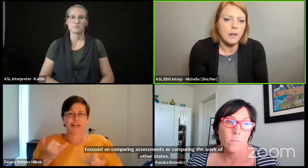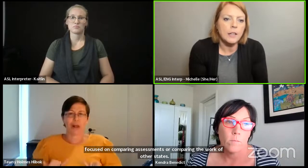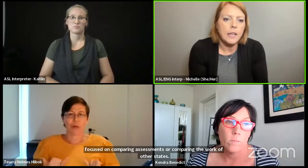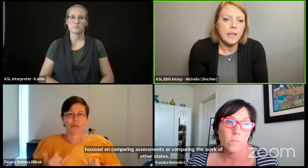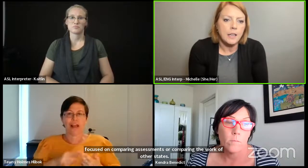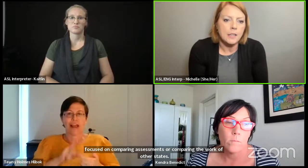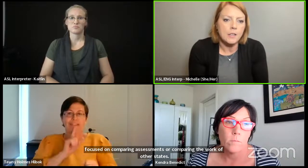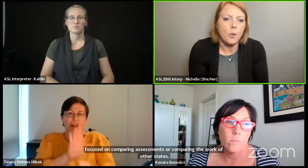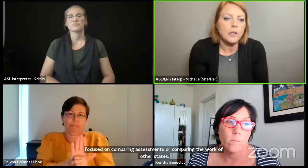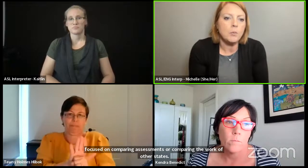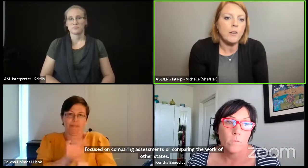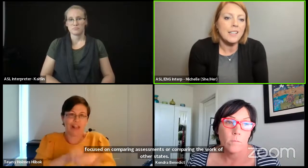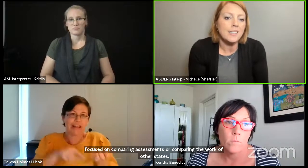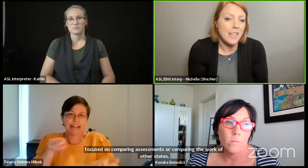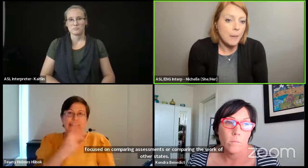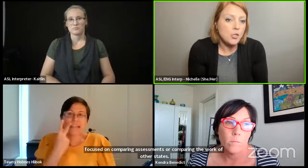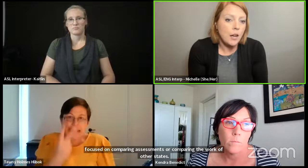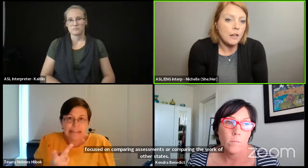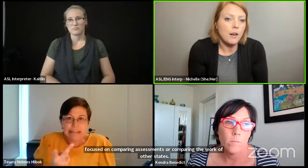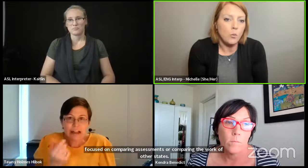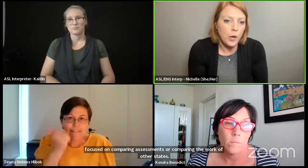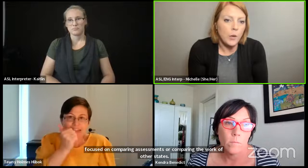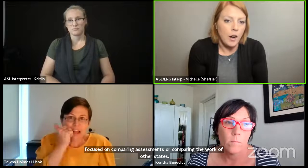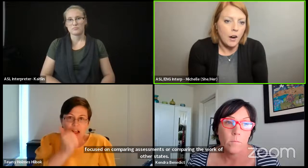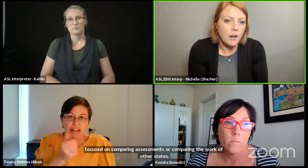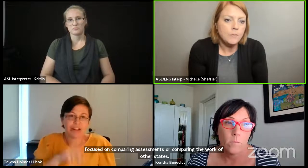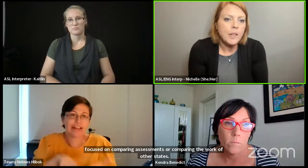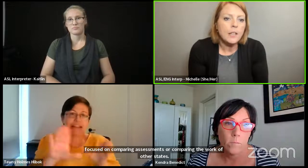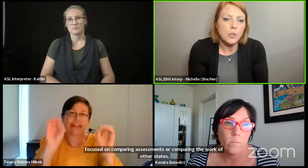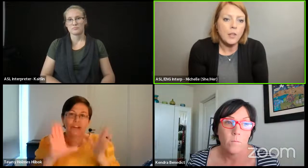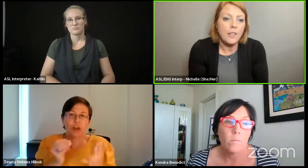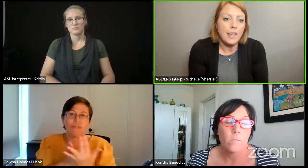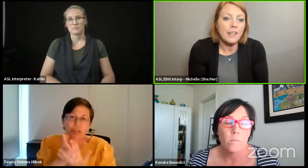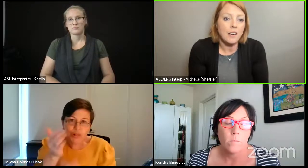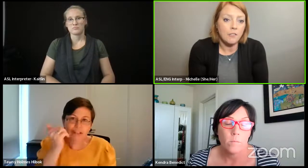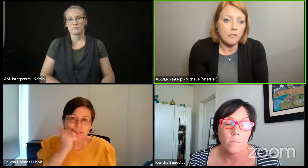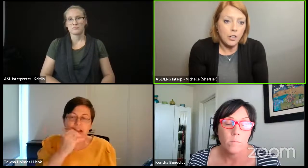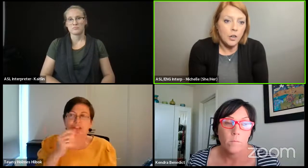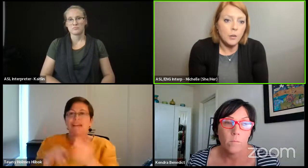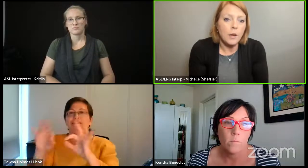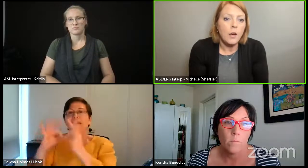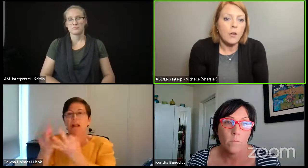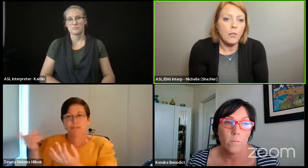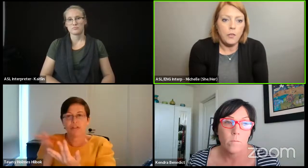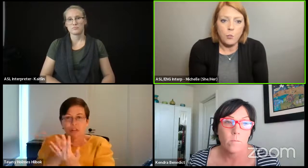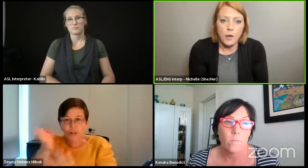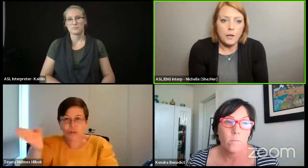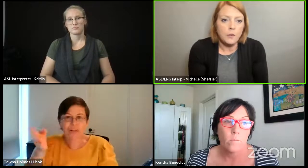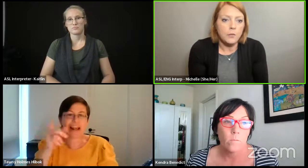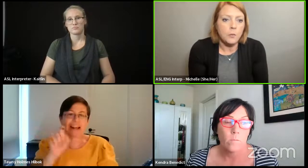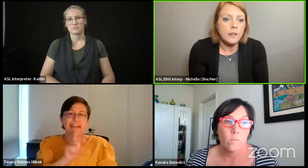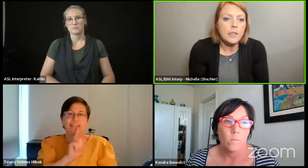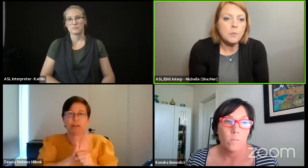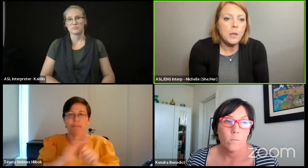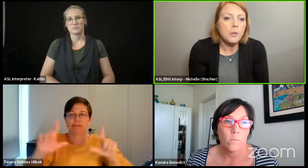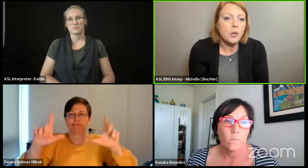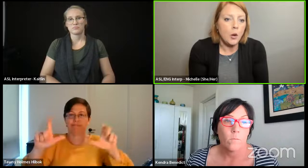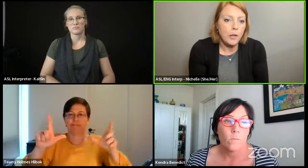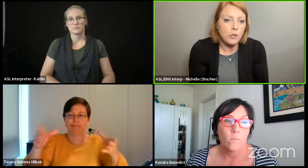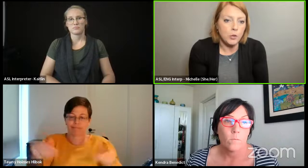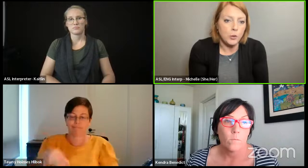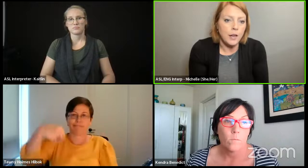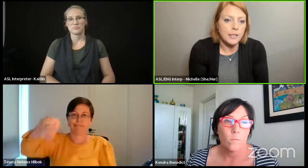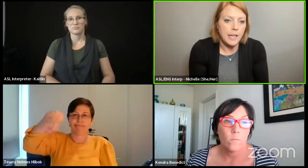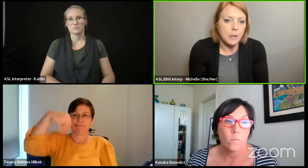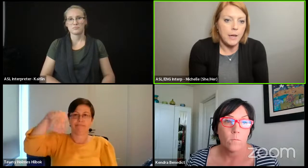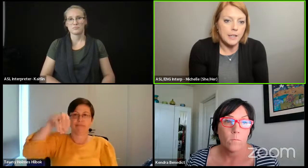the bill, is going to provide a snapshot of where we are so that they can confirm what these people are